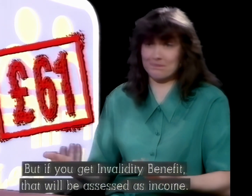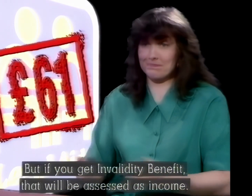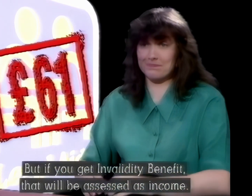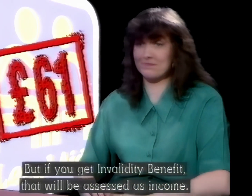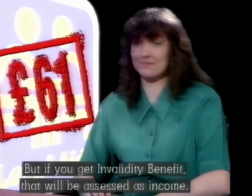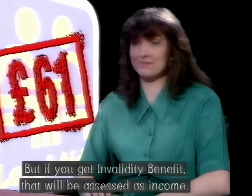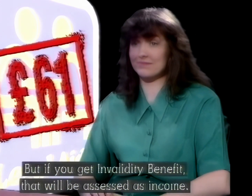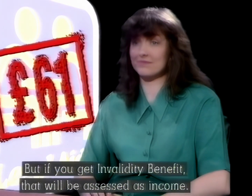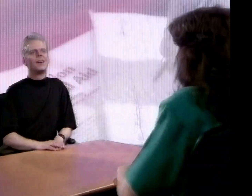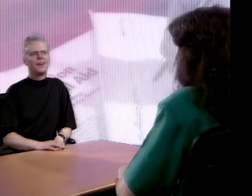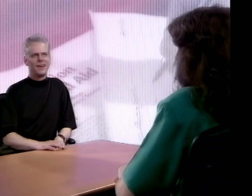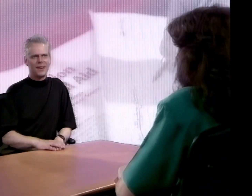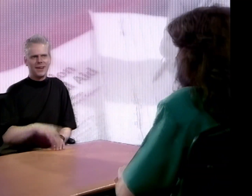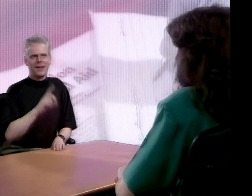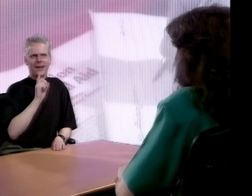income.